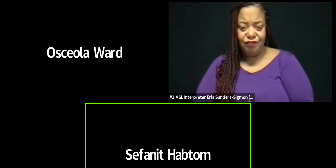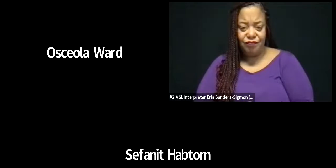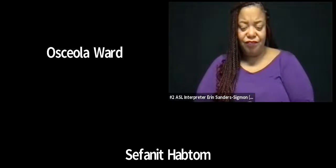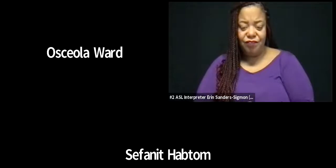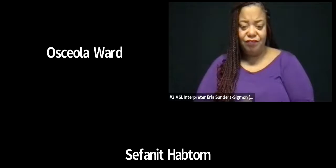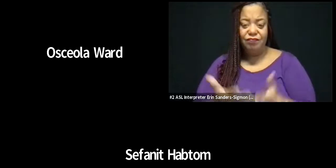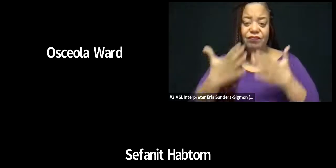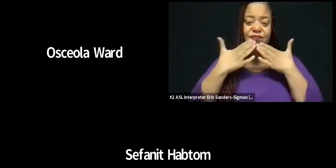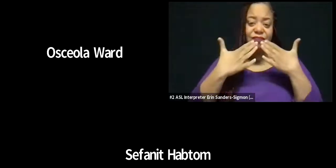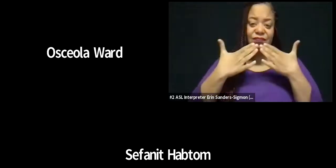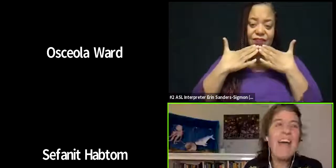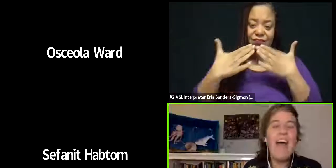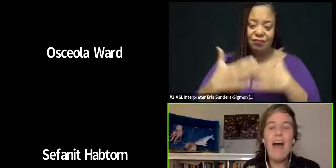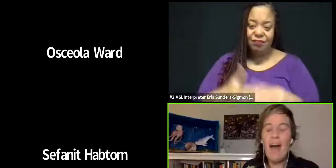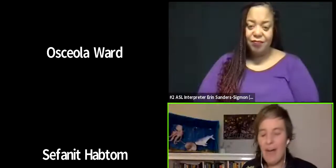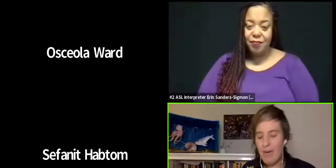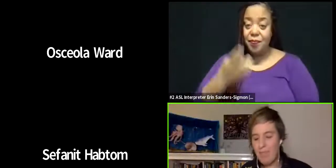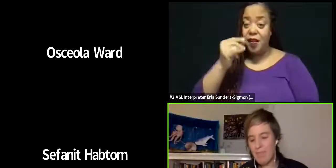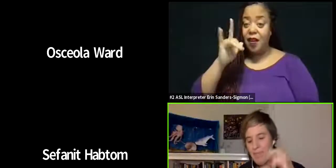Great, this is Holly again.